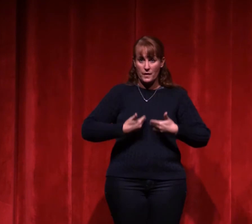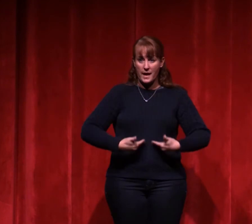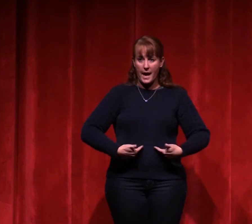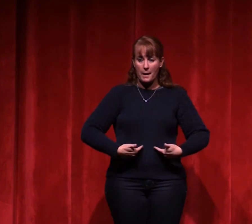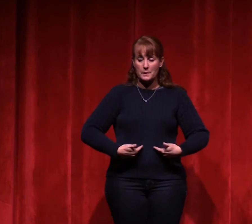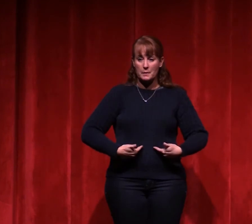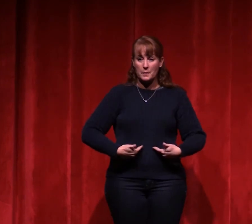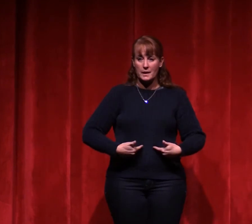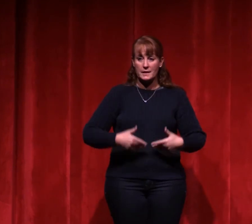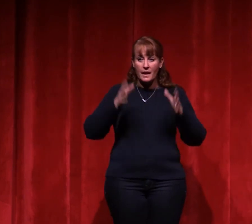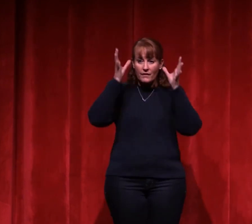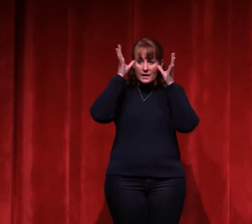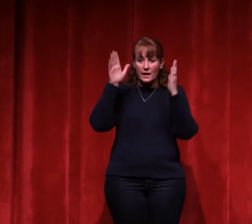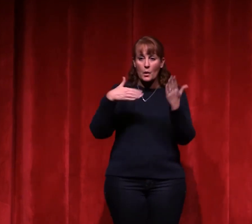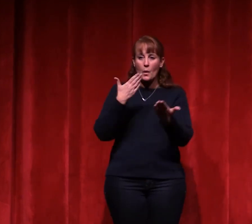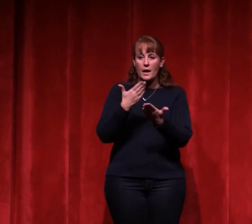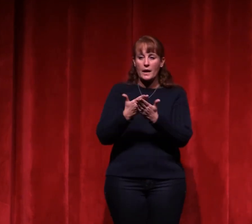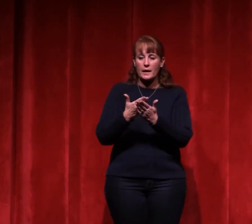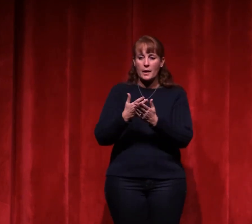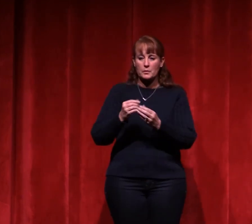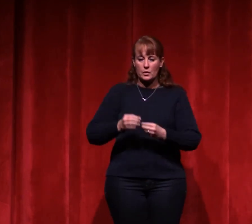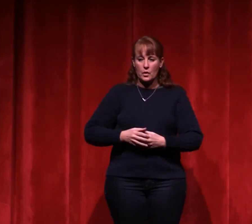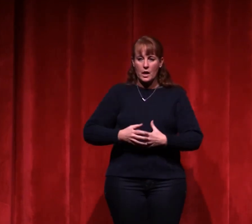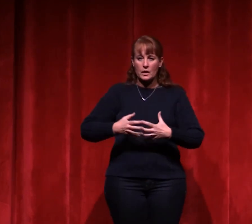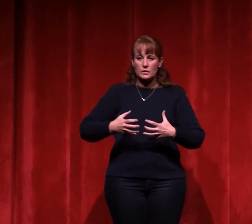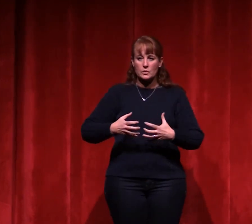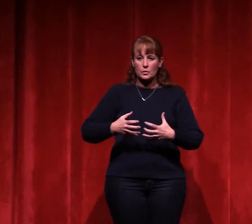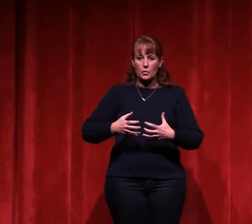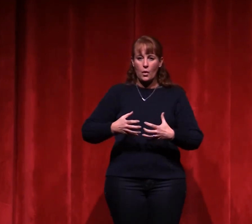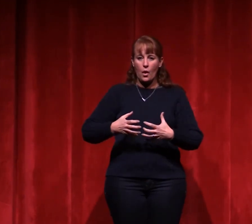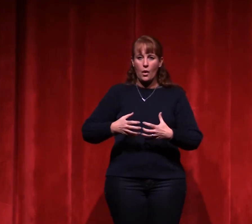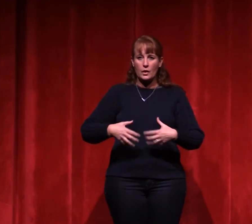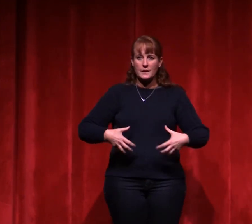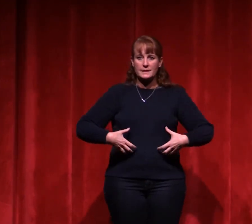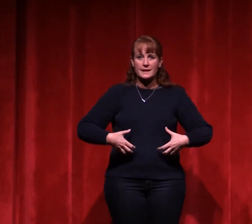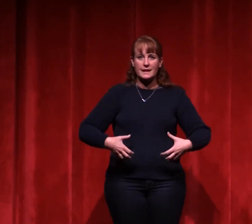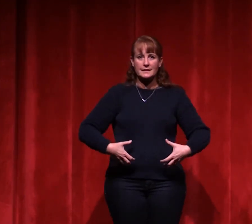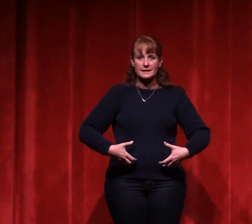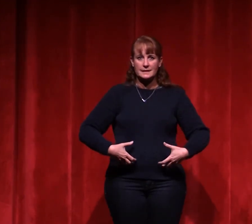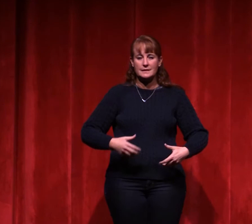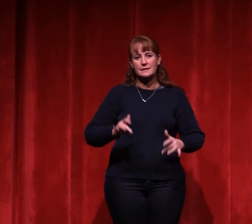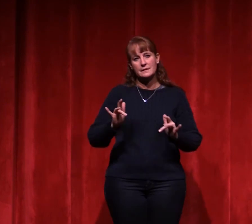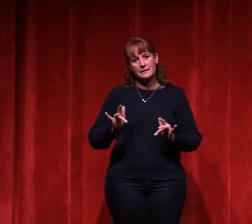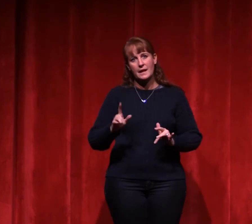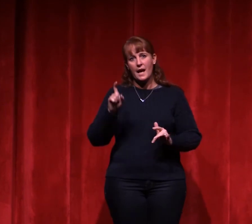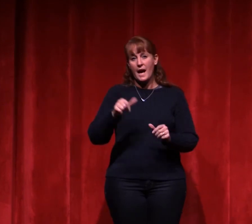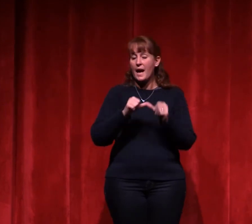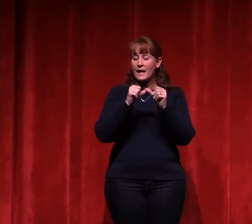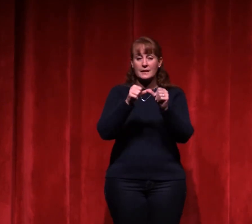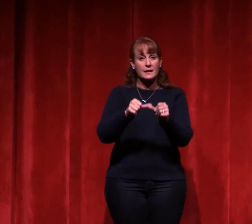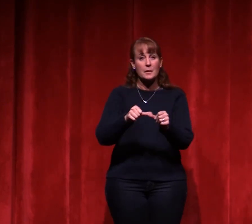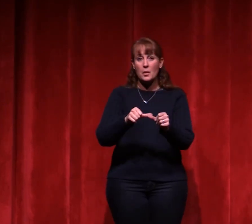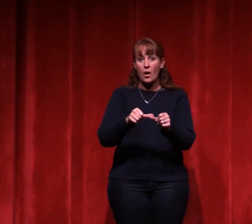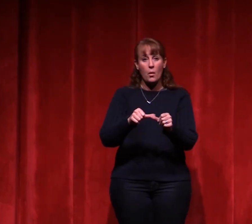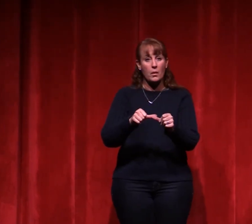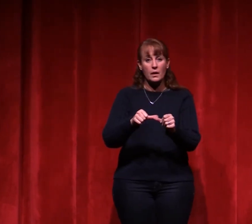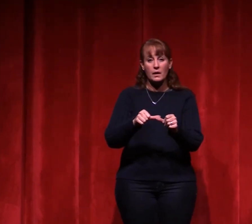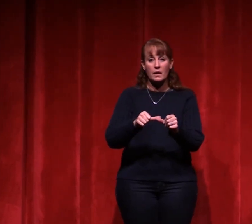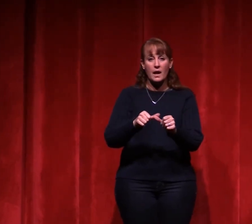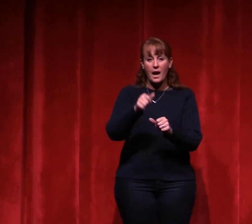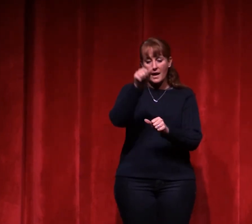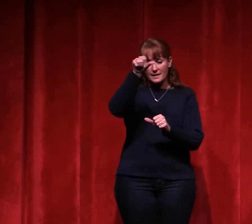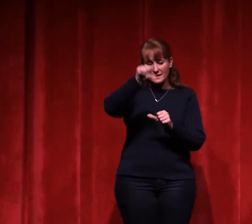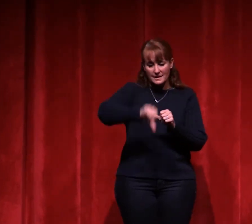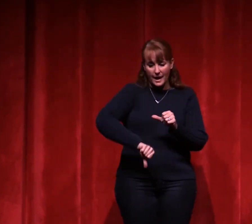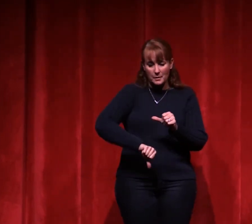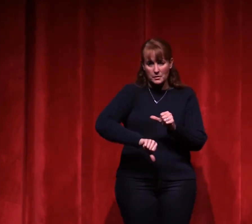of the deer when I came to a swollen set of teats. And I had to keep going. I sliced